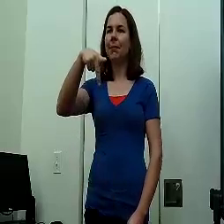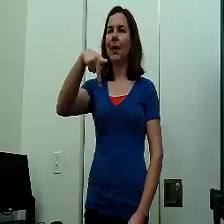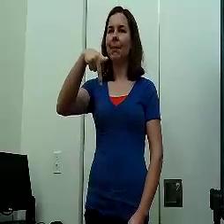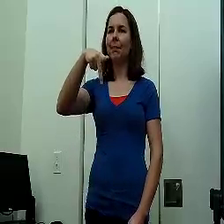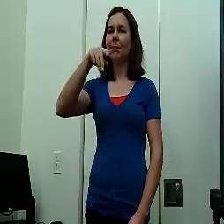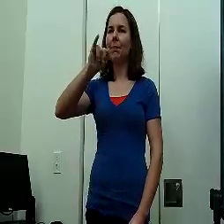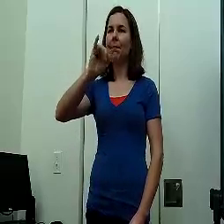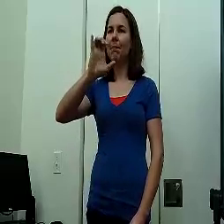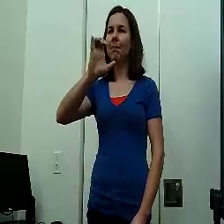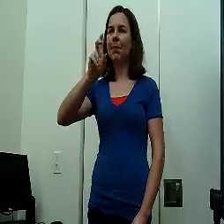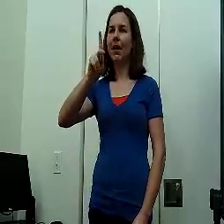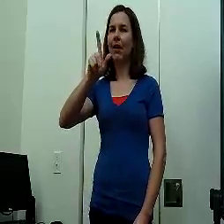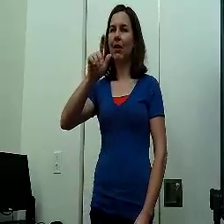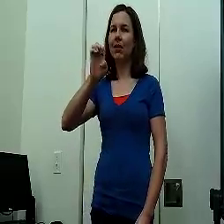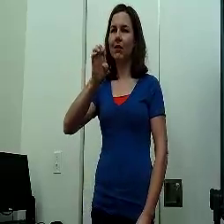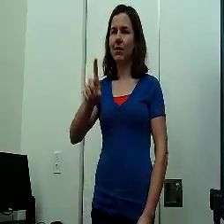Yeah, Pickle. pickled.